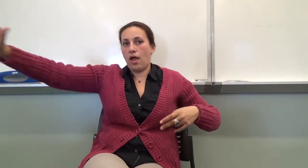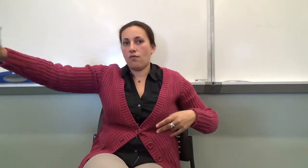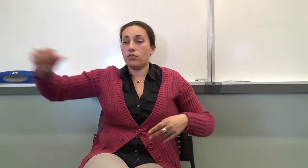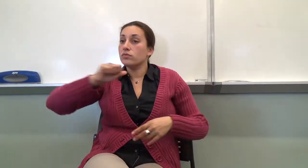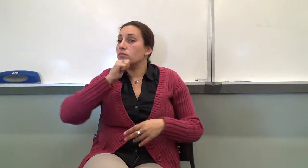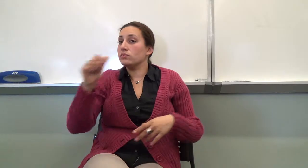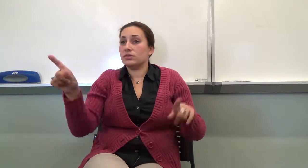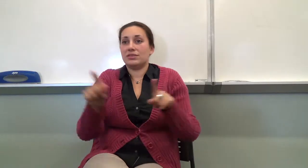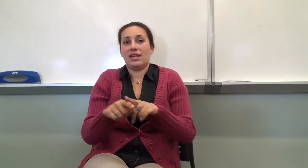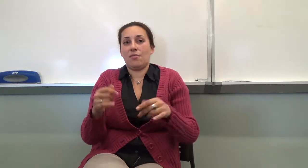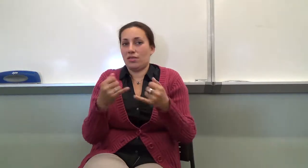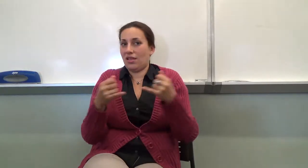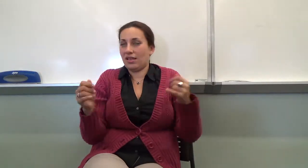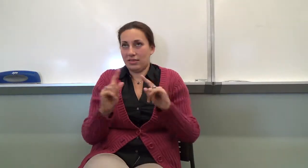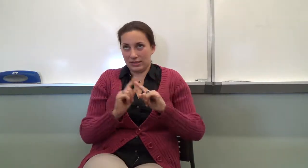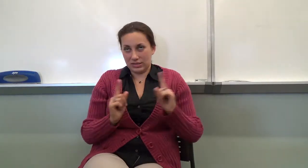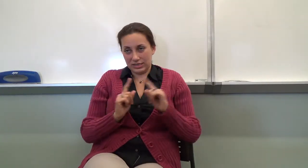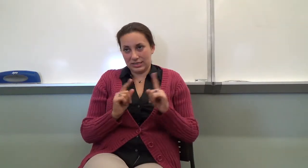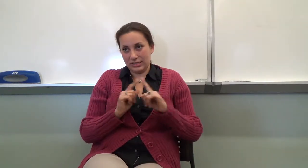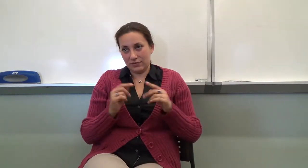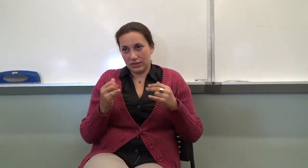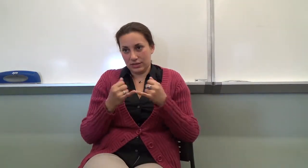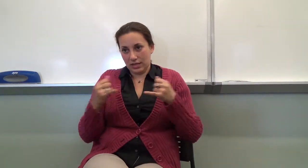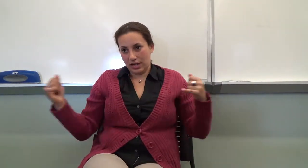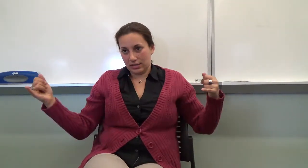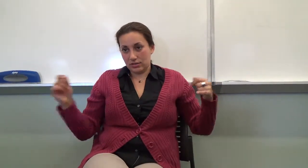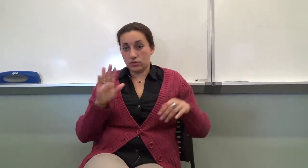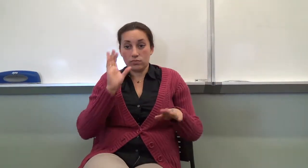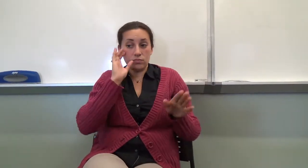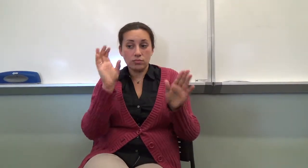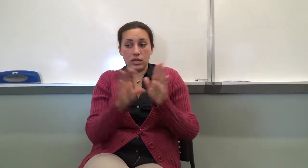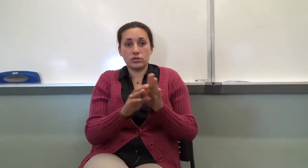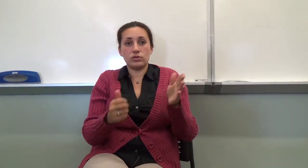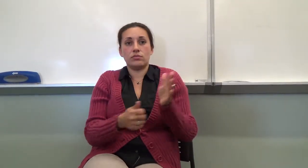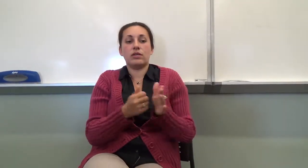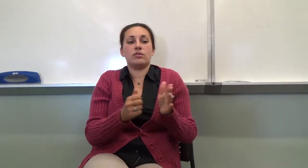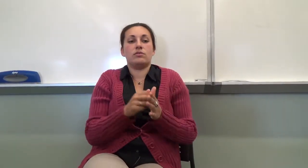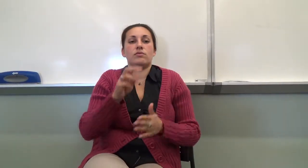lines. Your picture is on page 467 at the bottom.